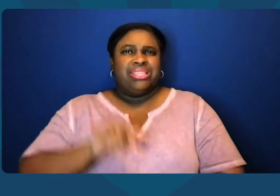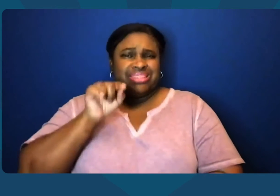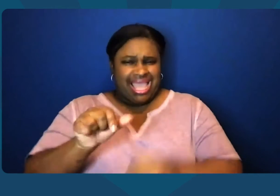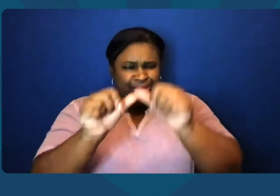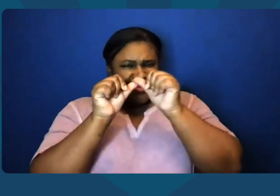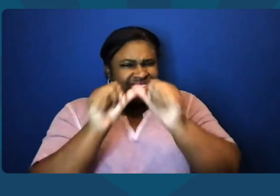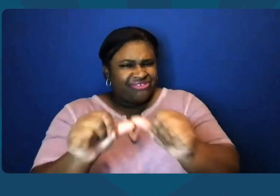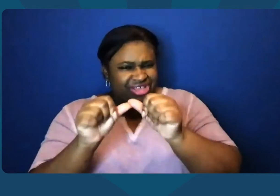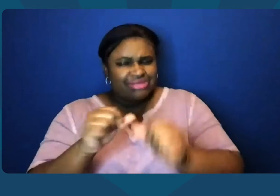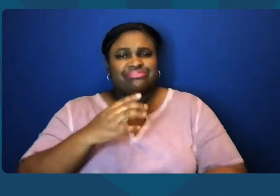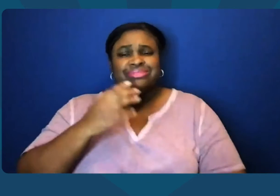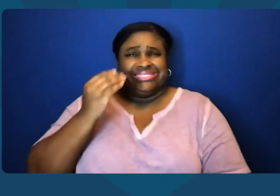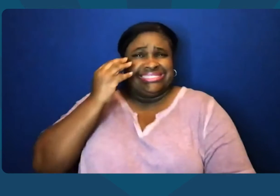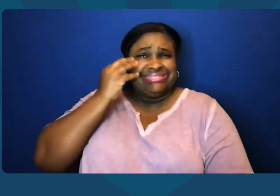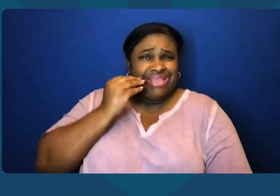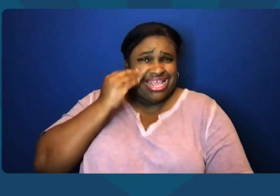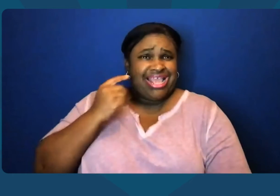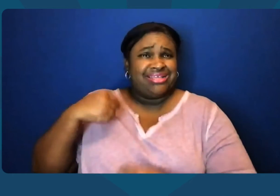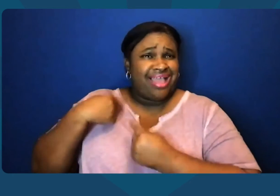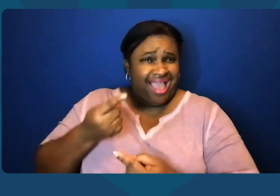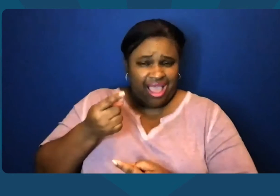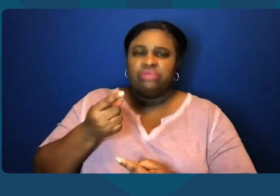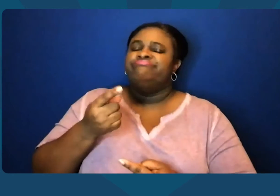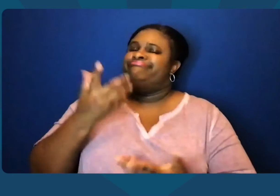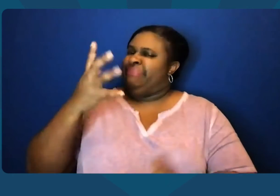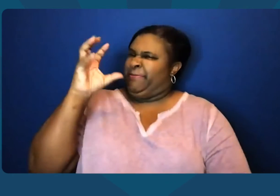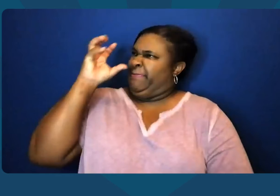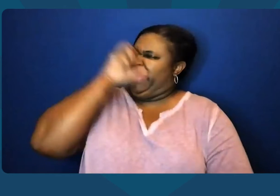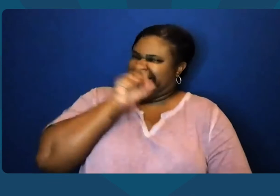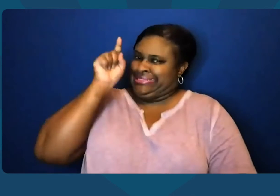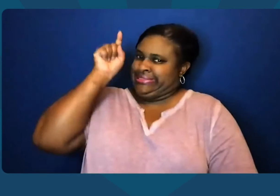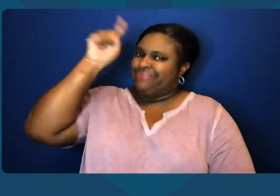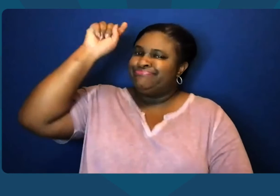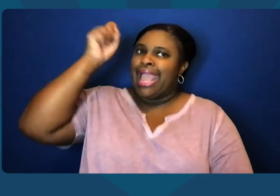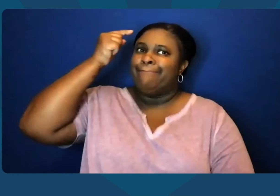That perspective and experience is missing at our Capitol.